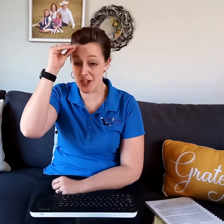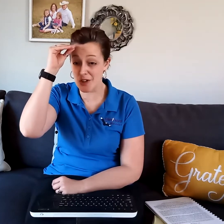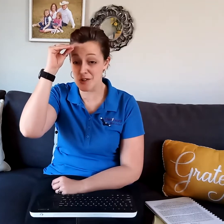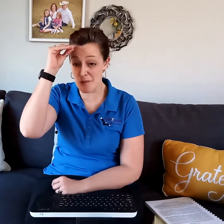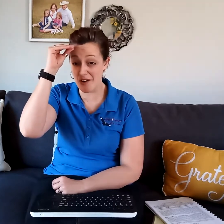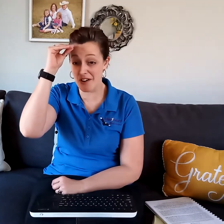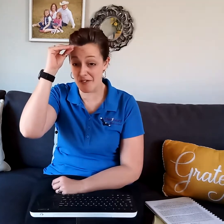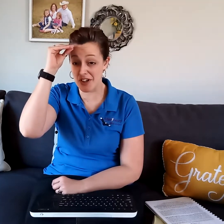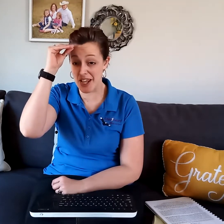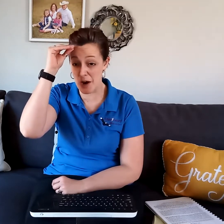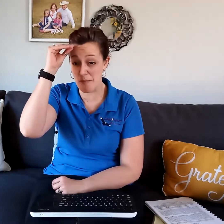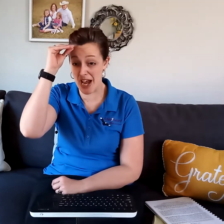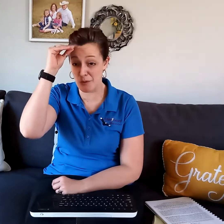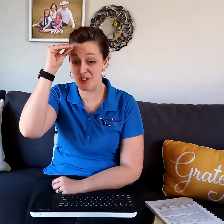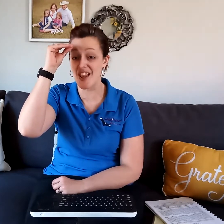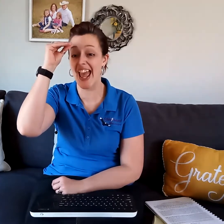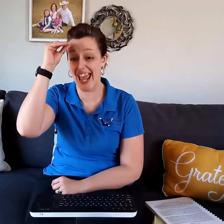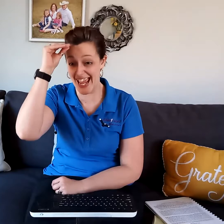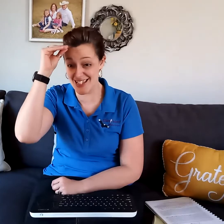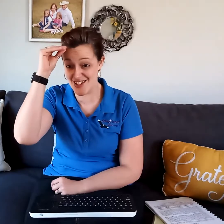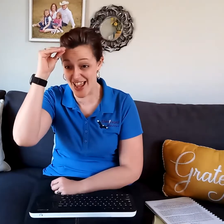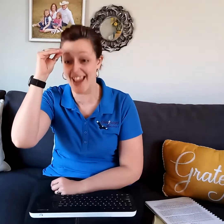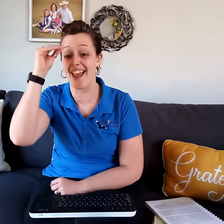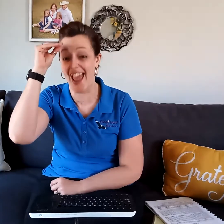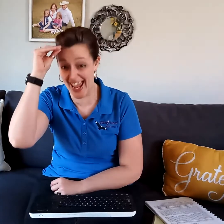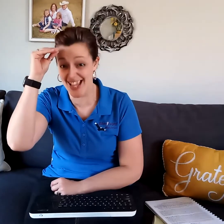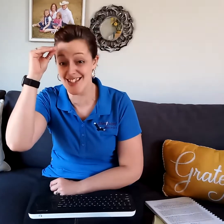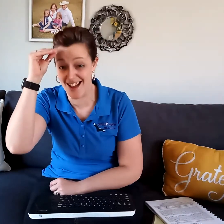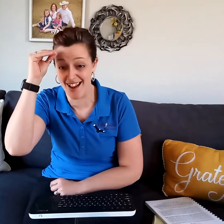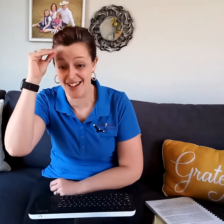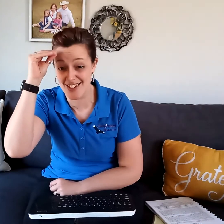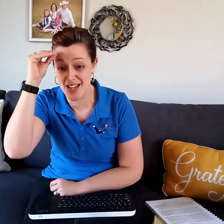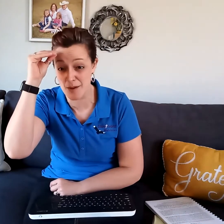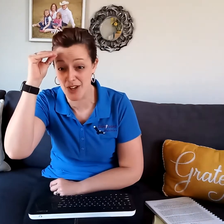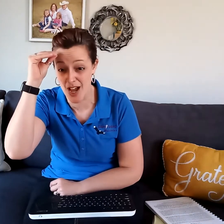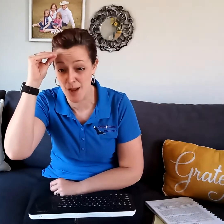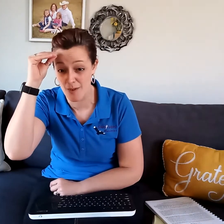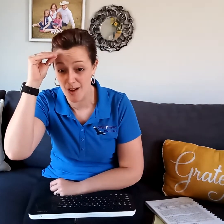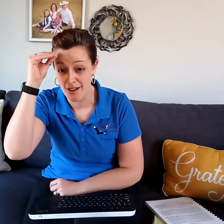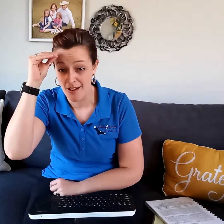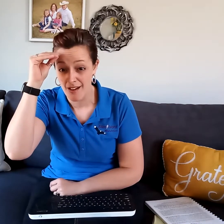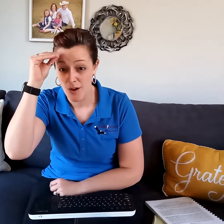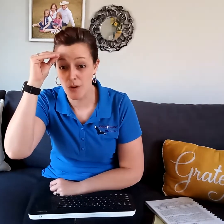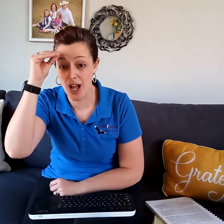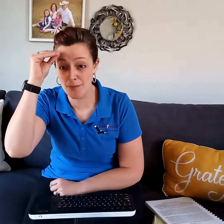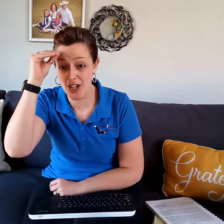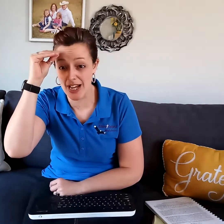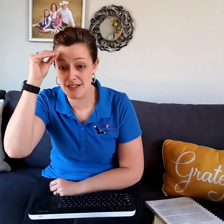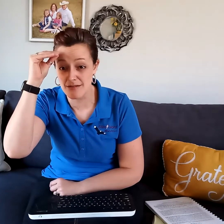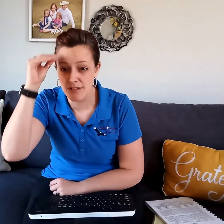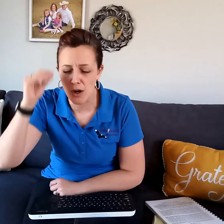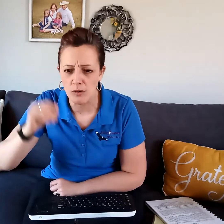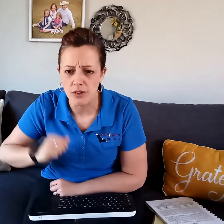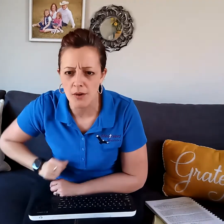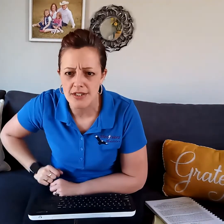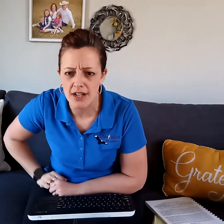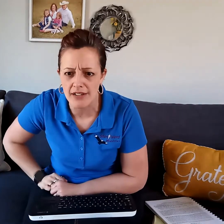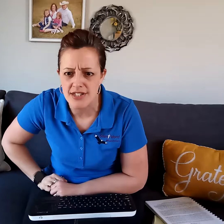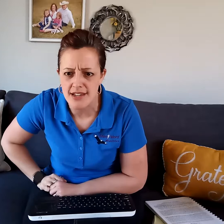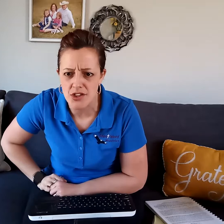you're smart enough to count backwards and sing and sign at the same time? Well, I'm glad. Oh, no, it's not even Seth